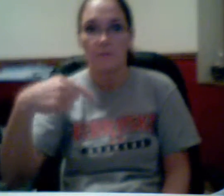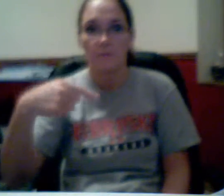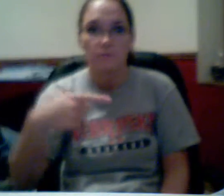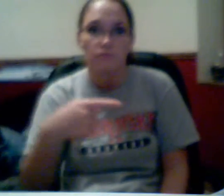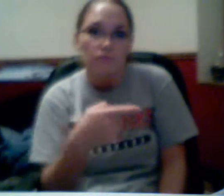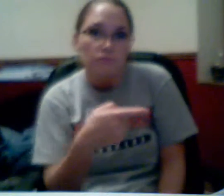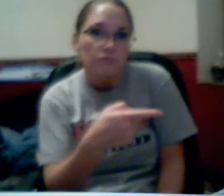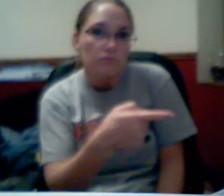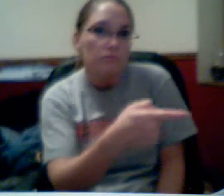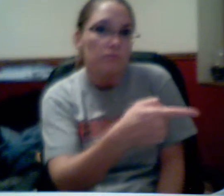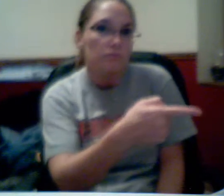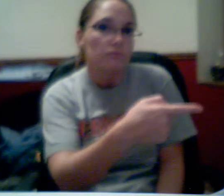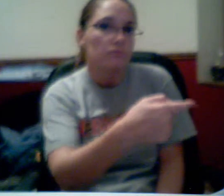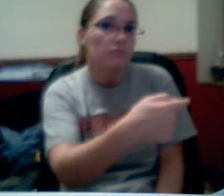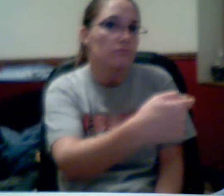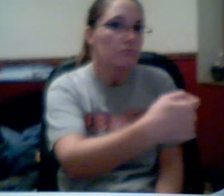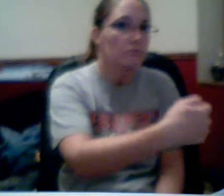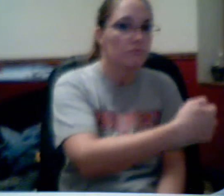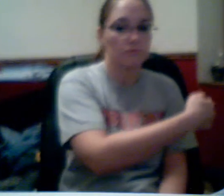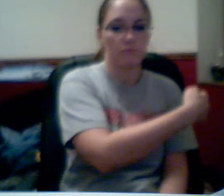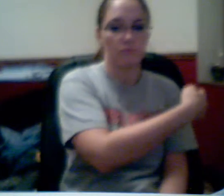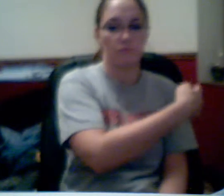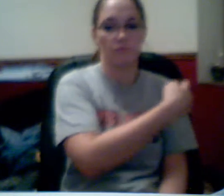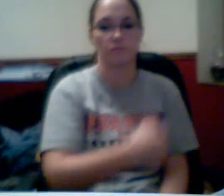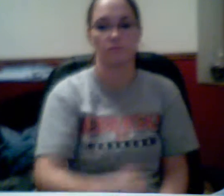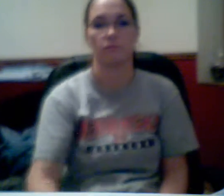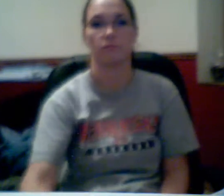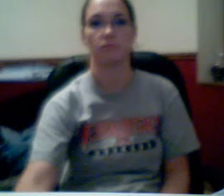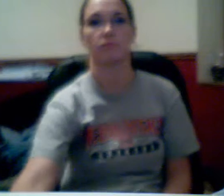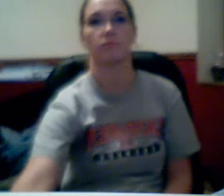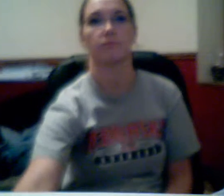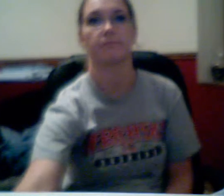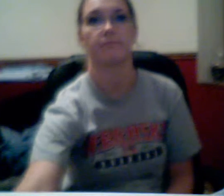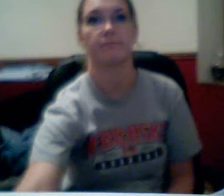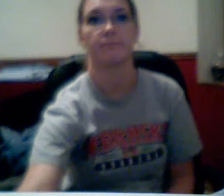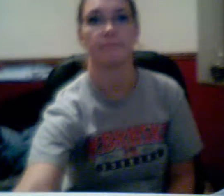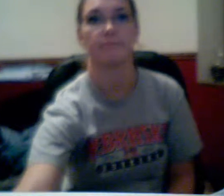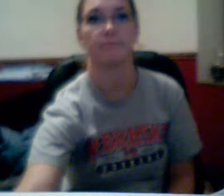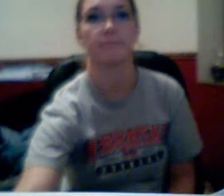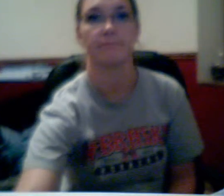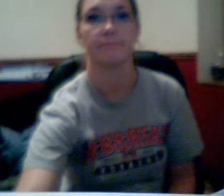We'll try it. If you can, by George, we'll get this haying done all by ourselves."